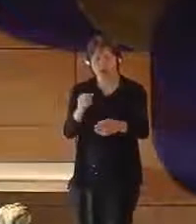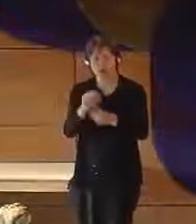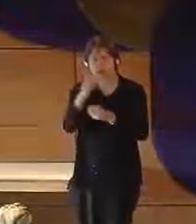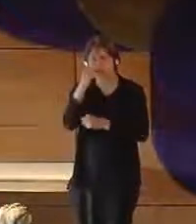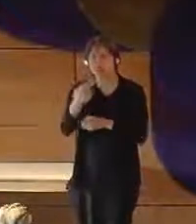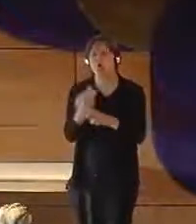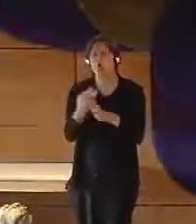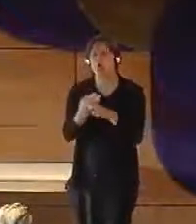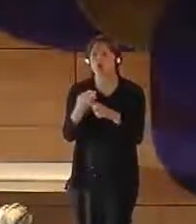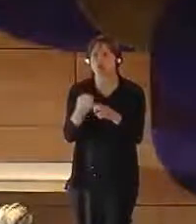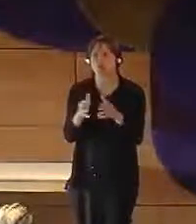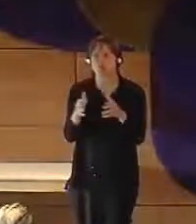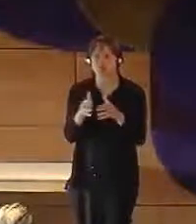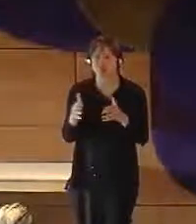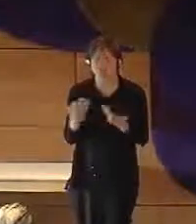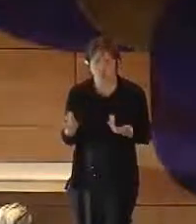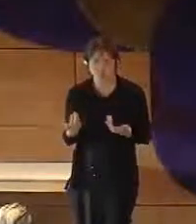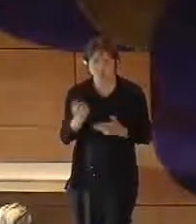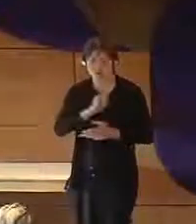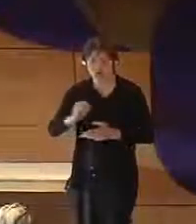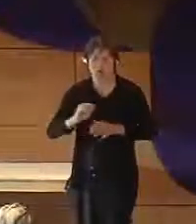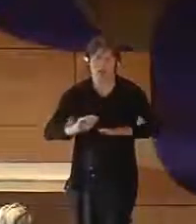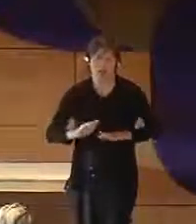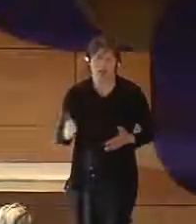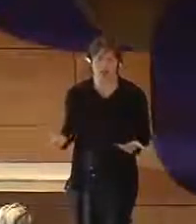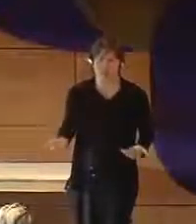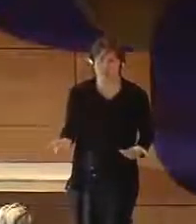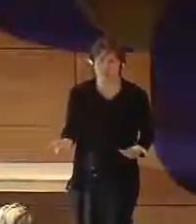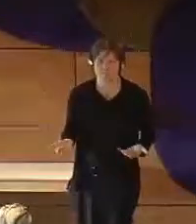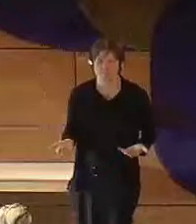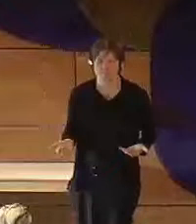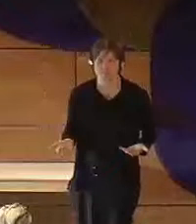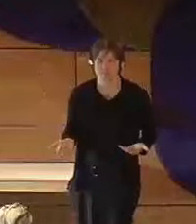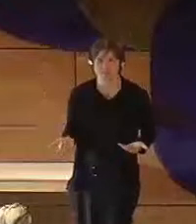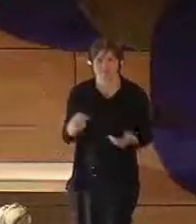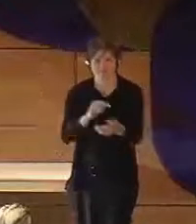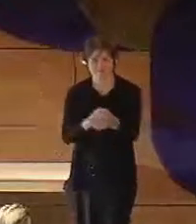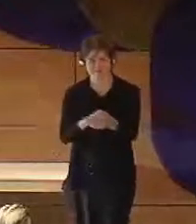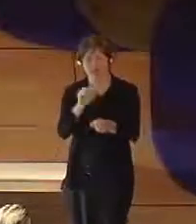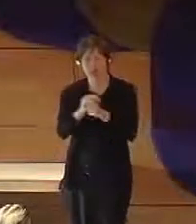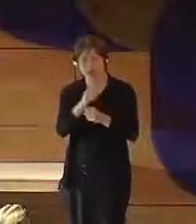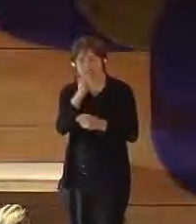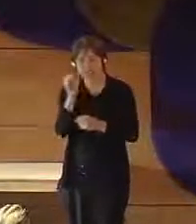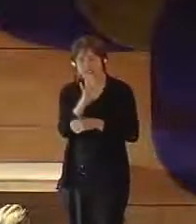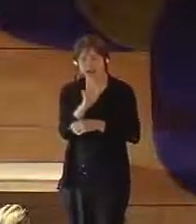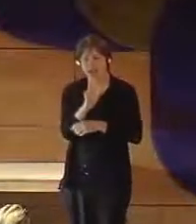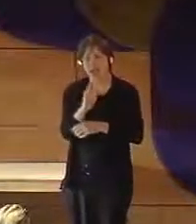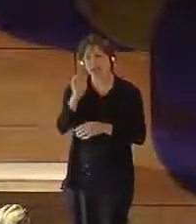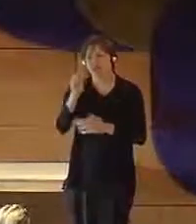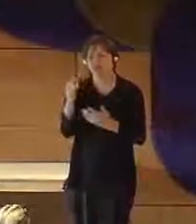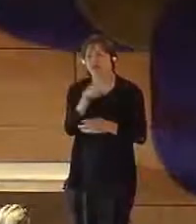growing ends. It will tell you how many more years you've got of growing before you stop growing. So if you